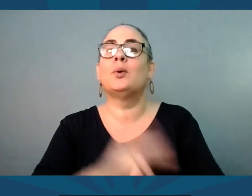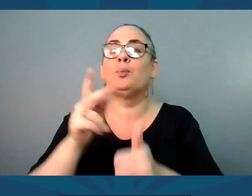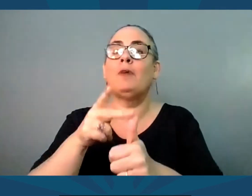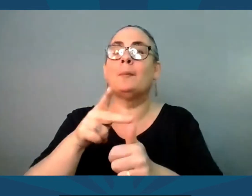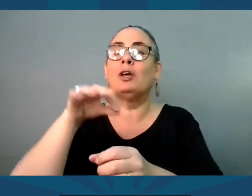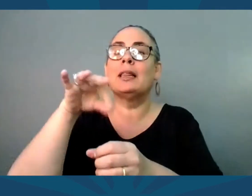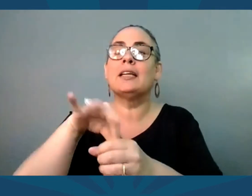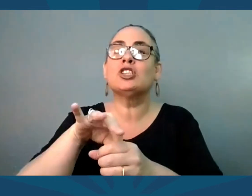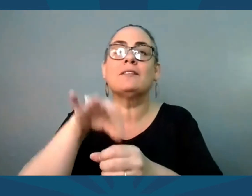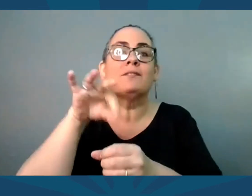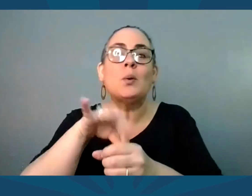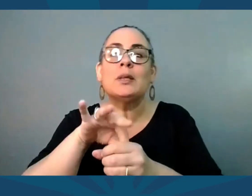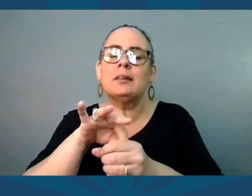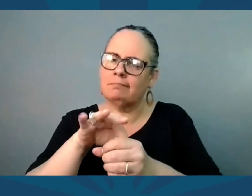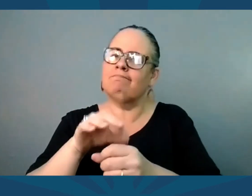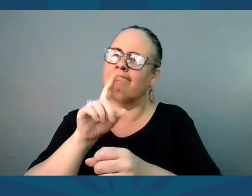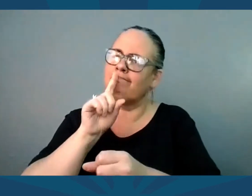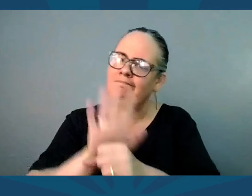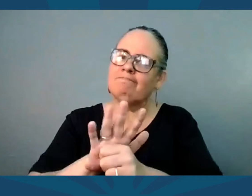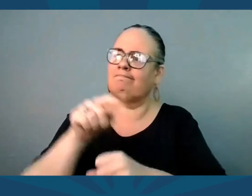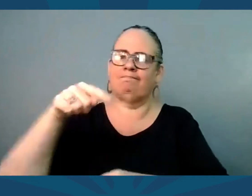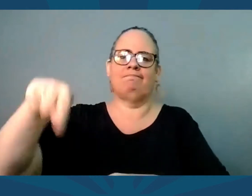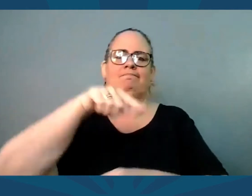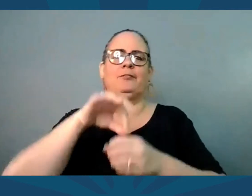office is determined in the primary election.